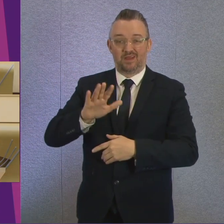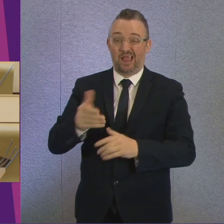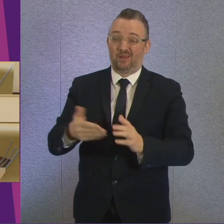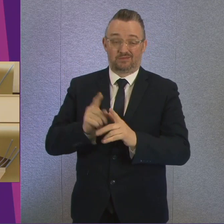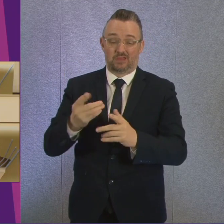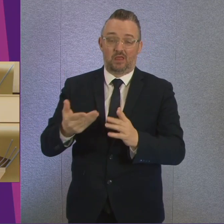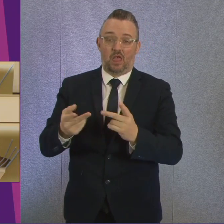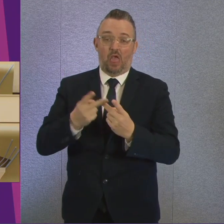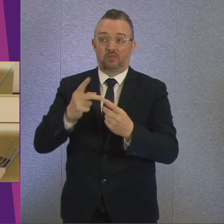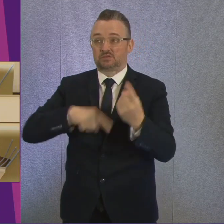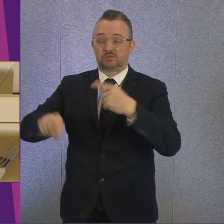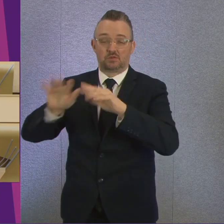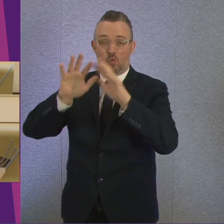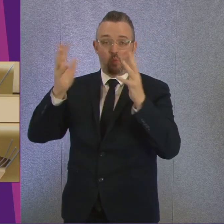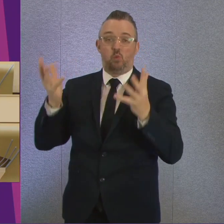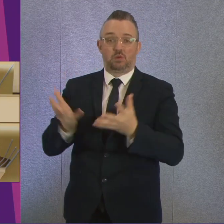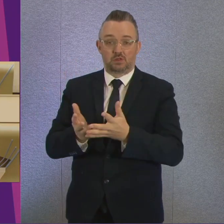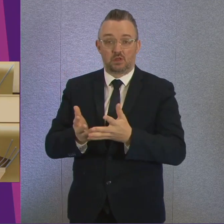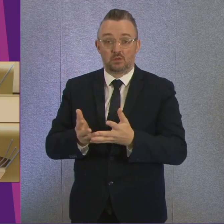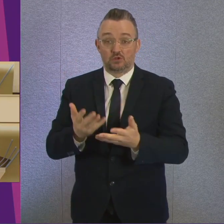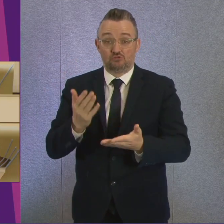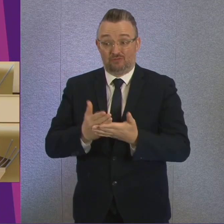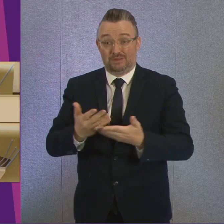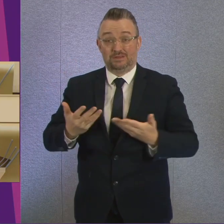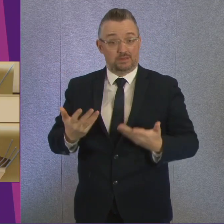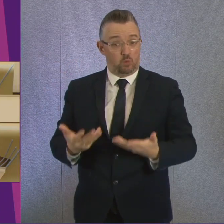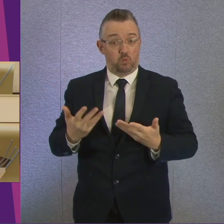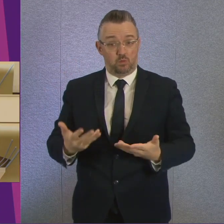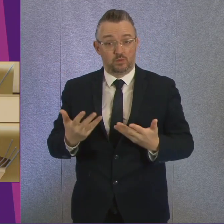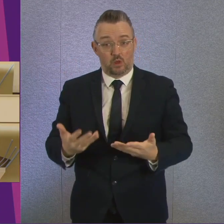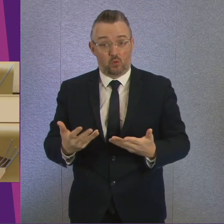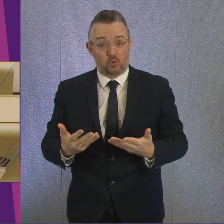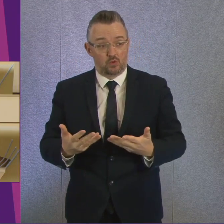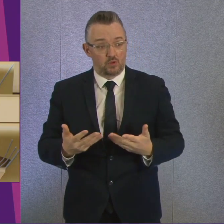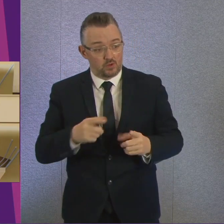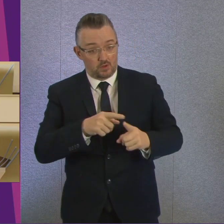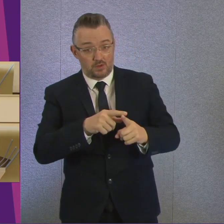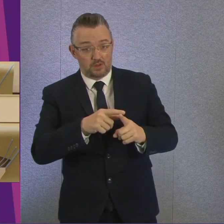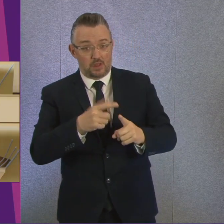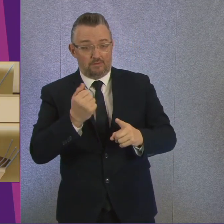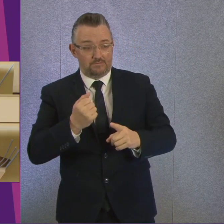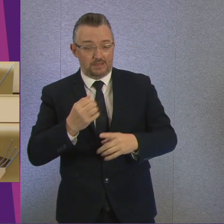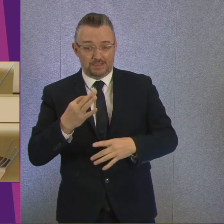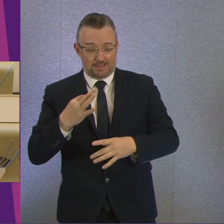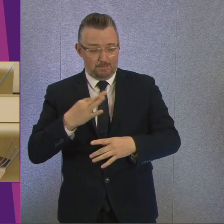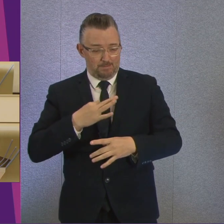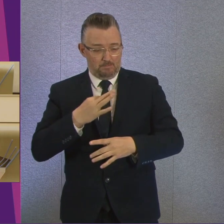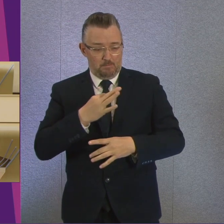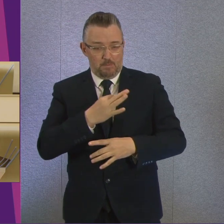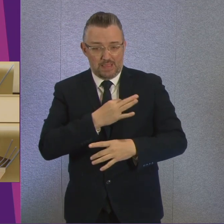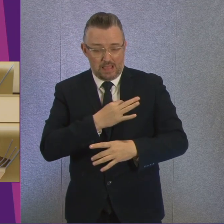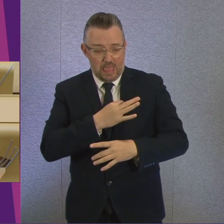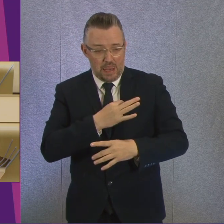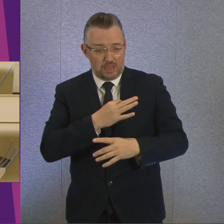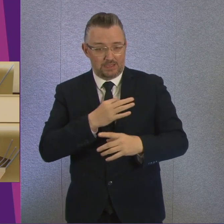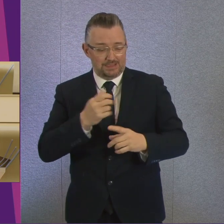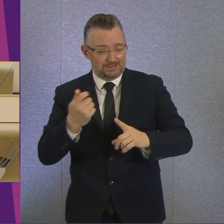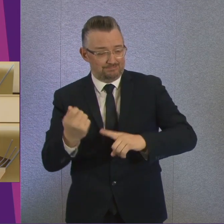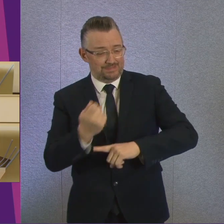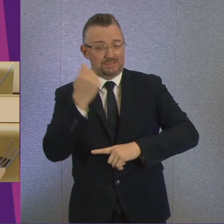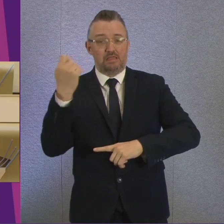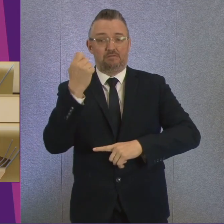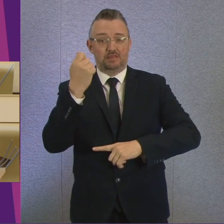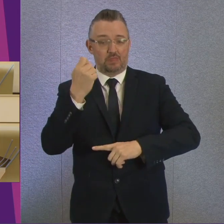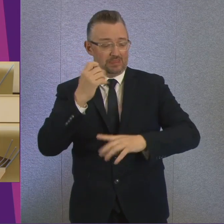exercise. But at this point, there is no successful and clinically robust antibody